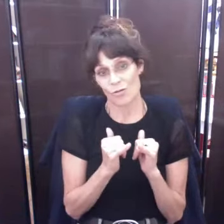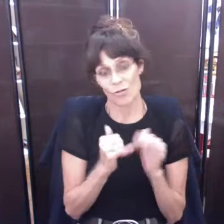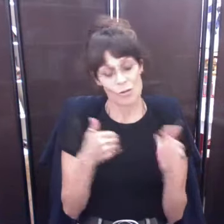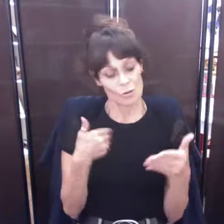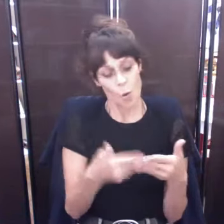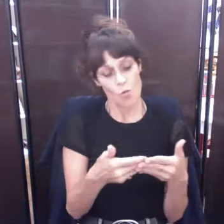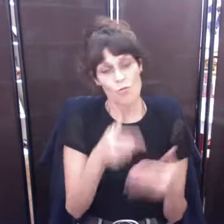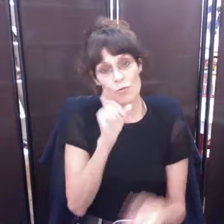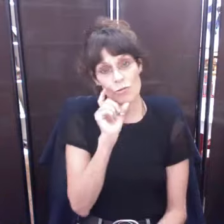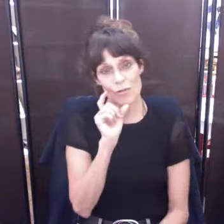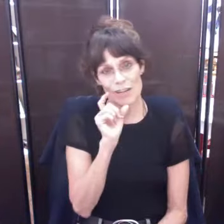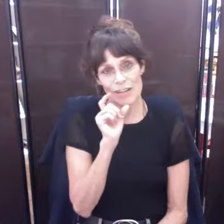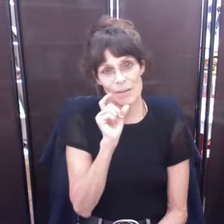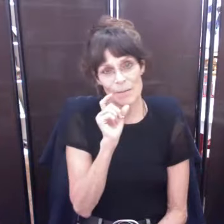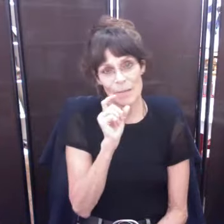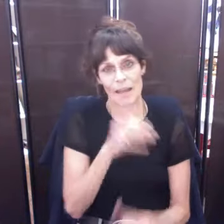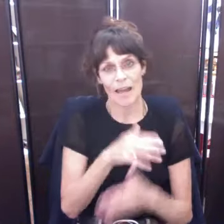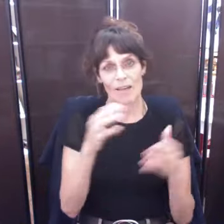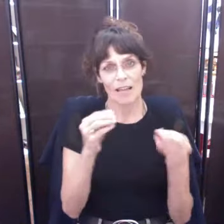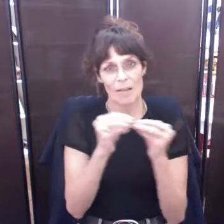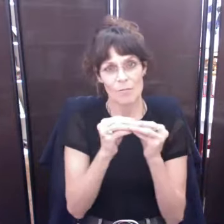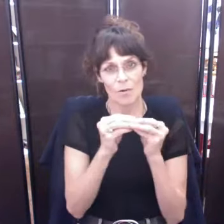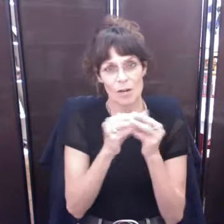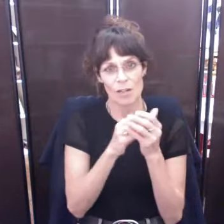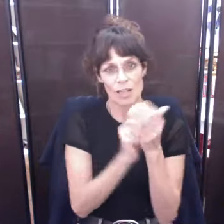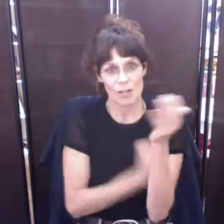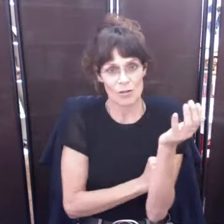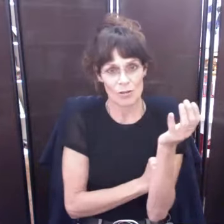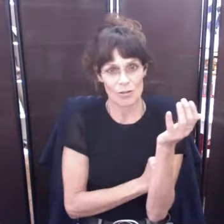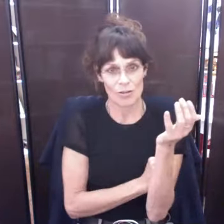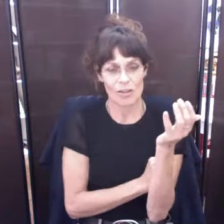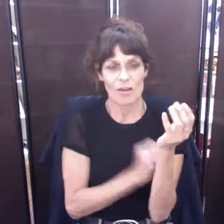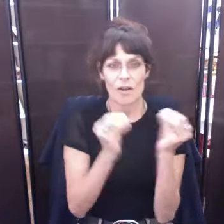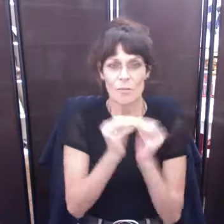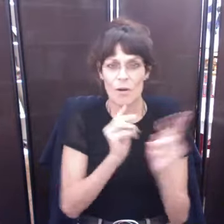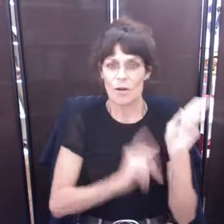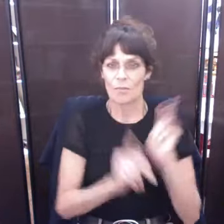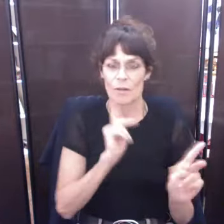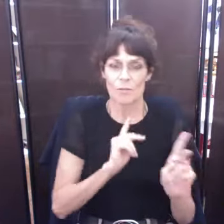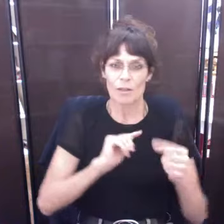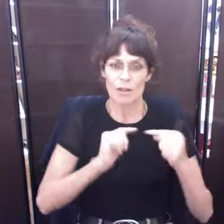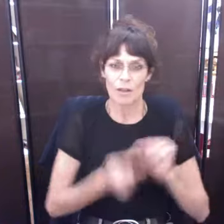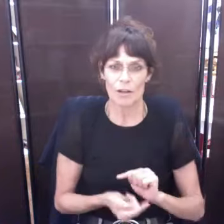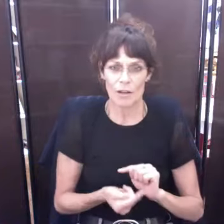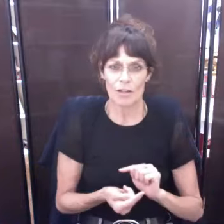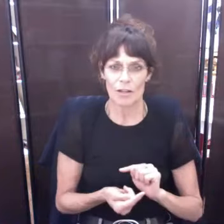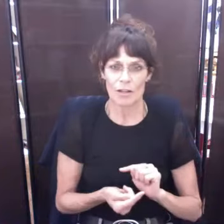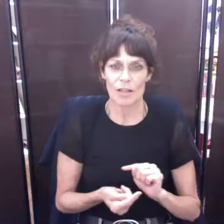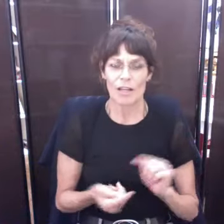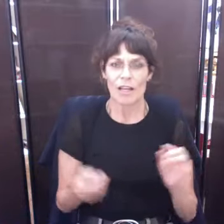I have a hell of a lot more to lose. A hell of a lot more people I would damage, hurt, cut up, and rip through like a